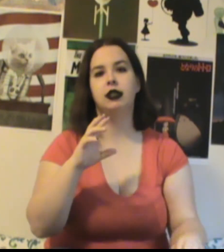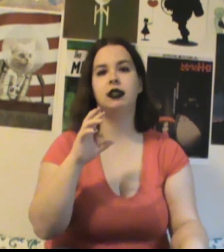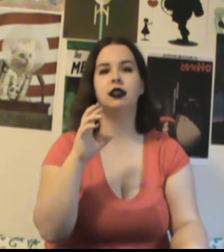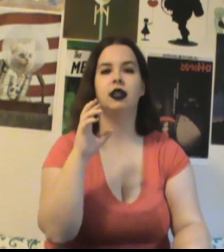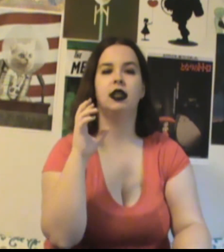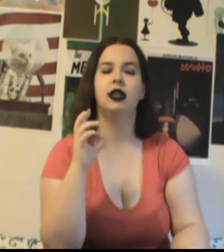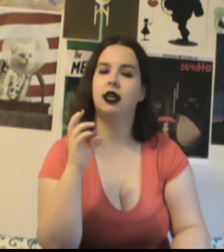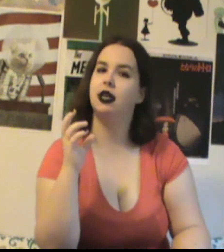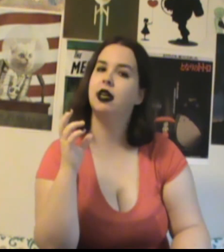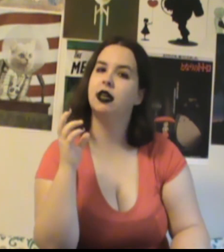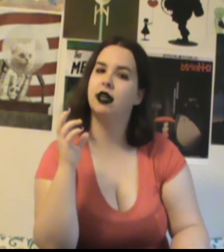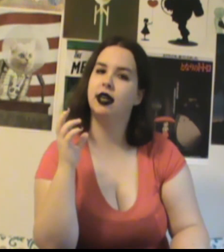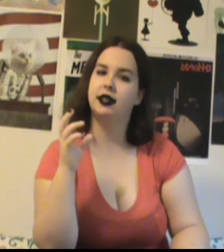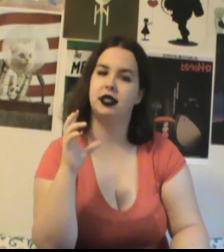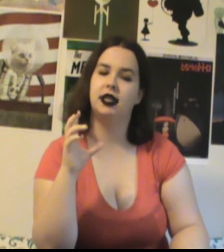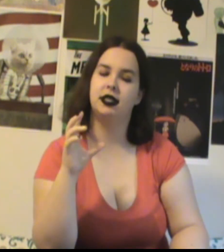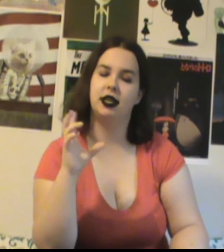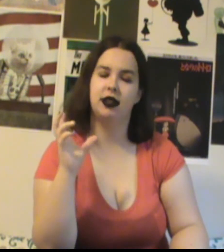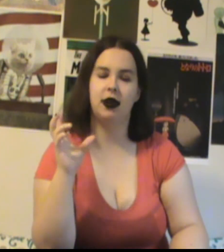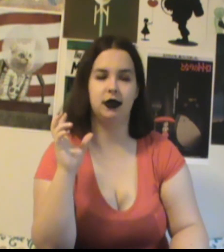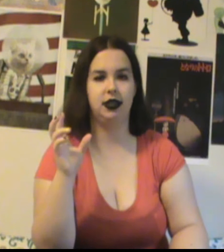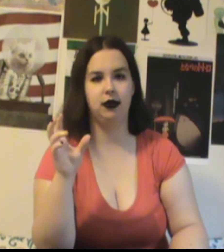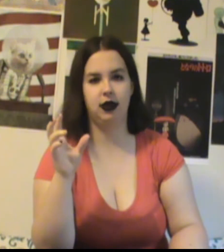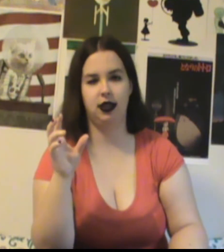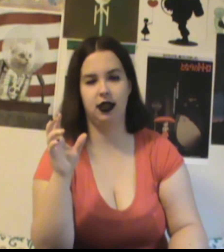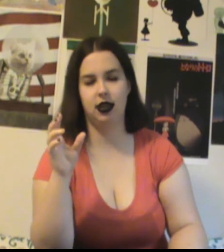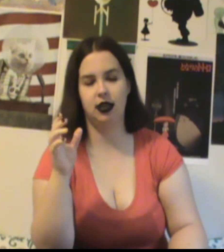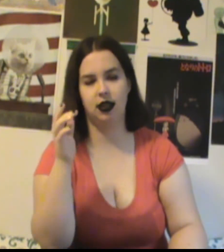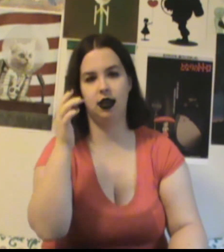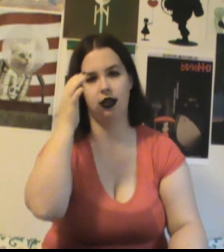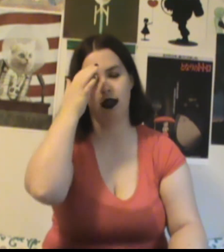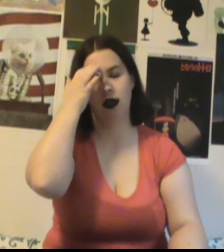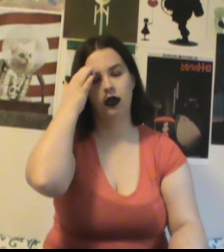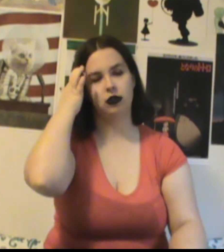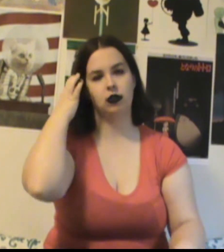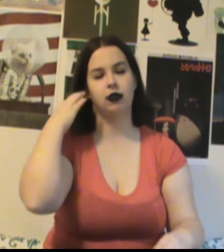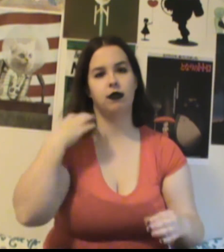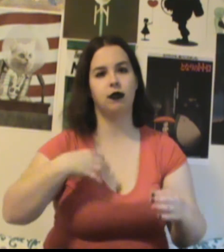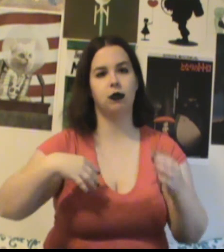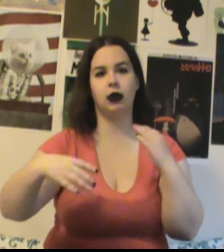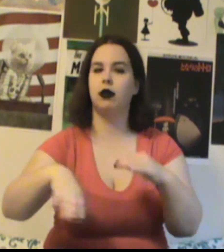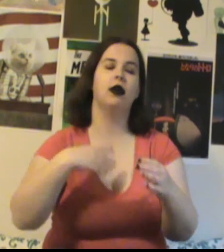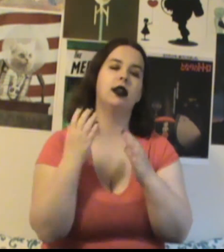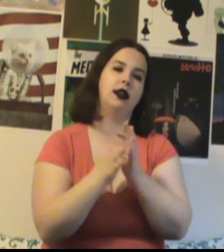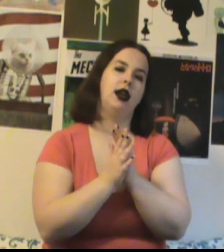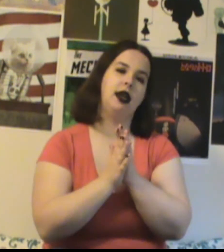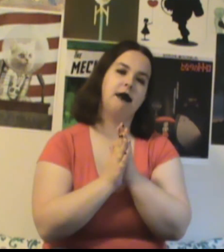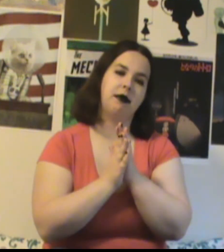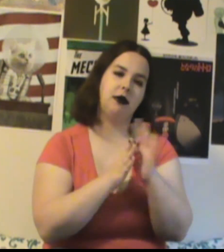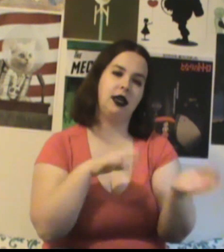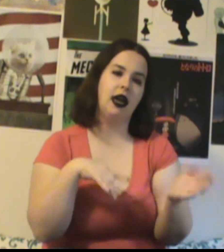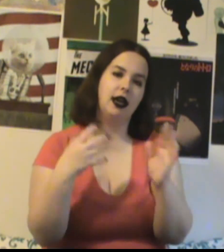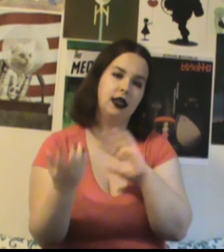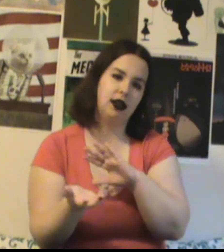was interesting to see how that was dealt with, and then the sort of regrowing of the dynamic between Cal and